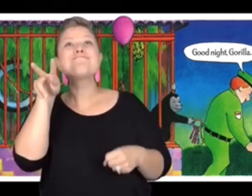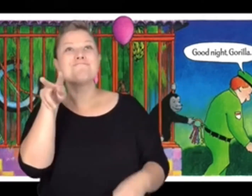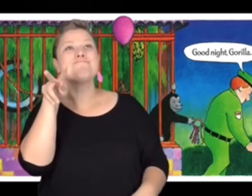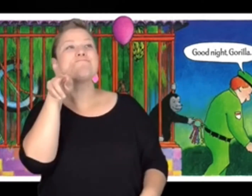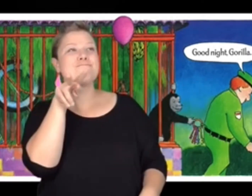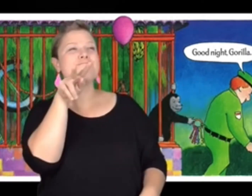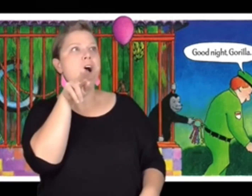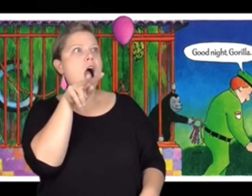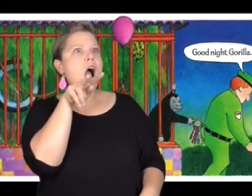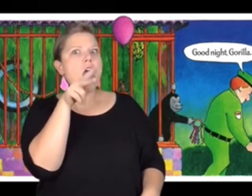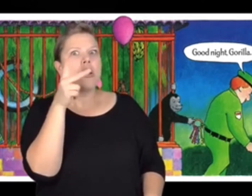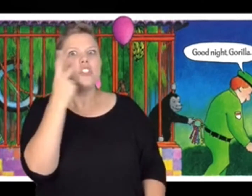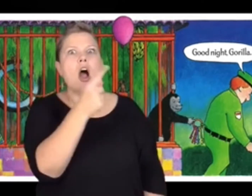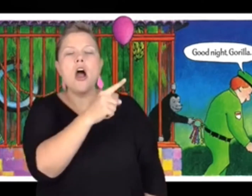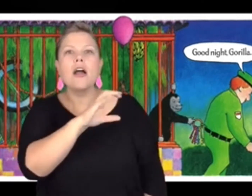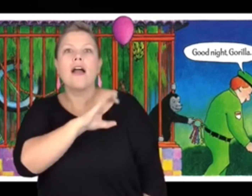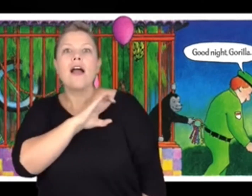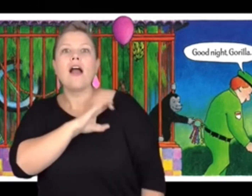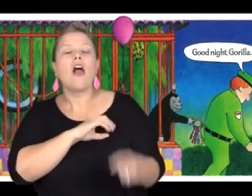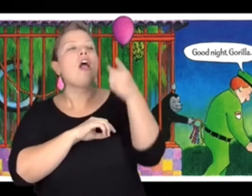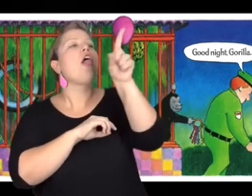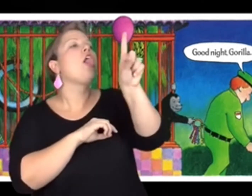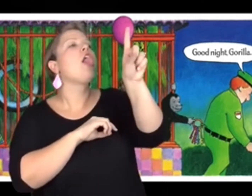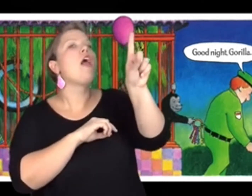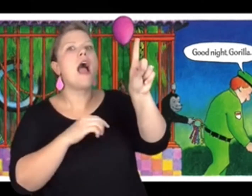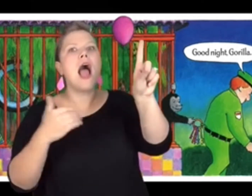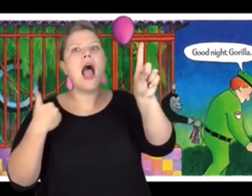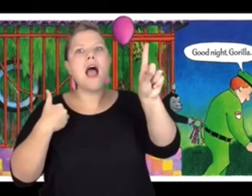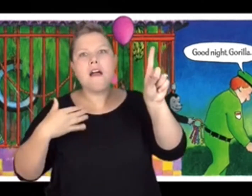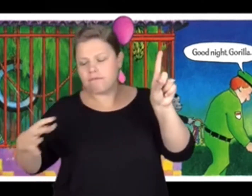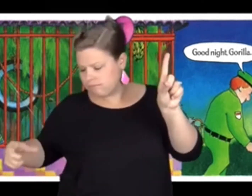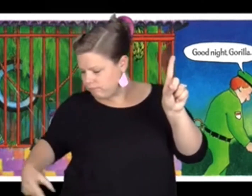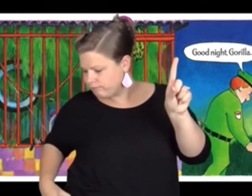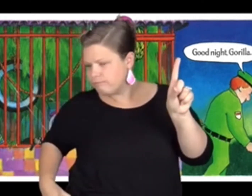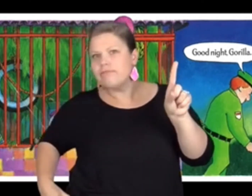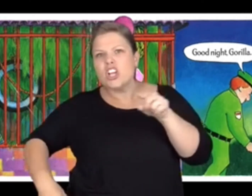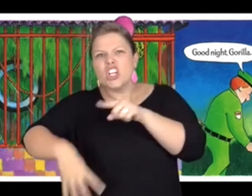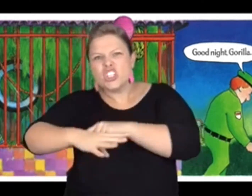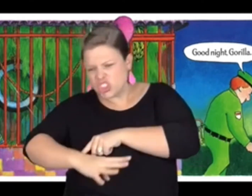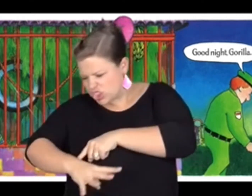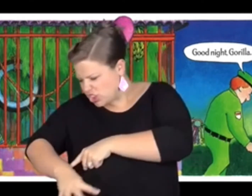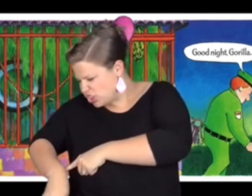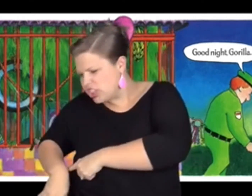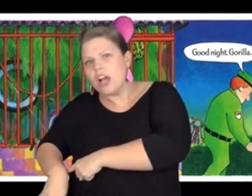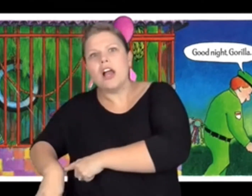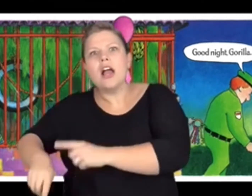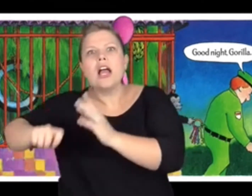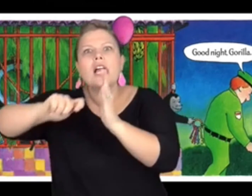The gorilla saw that the zookeeper had a set of keys.